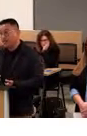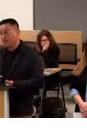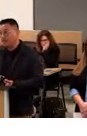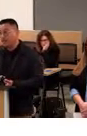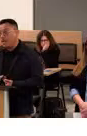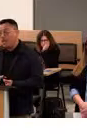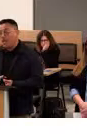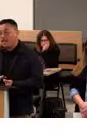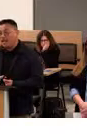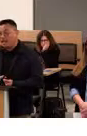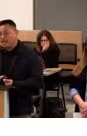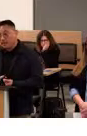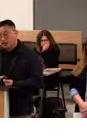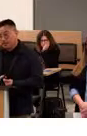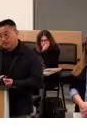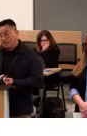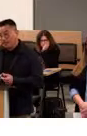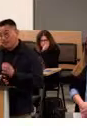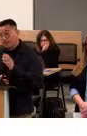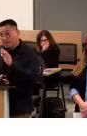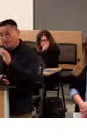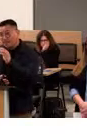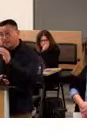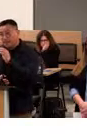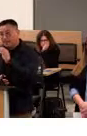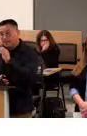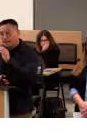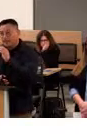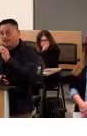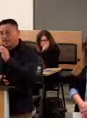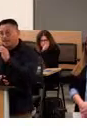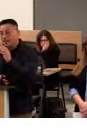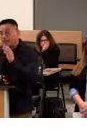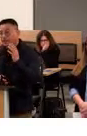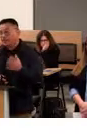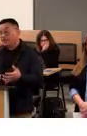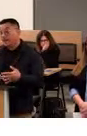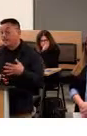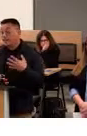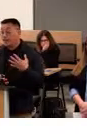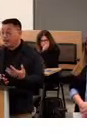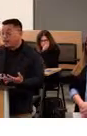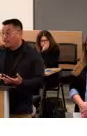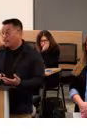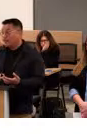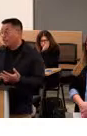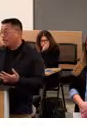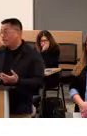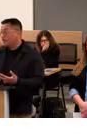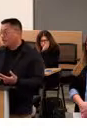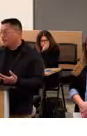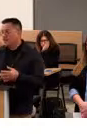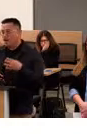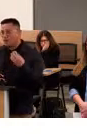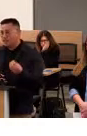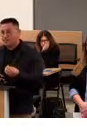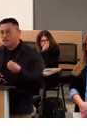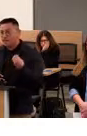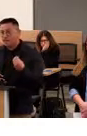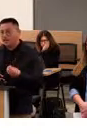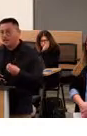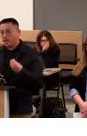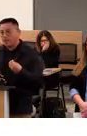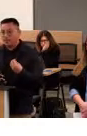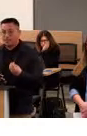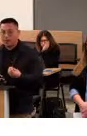the growth and advancement of the program itself based on the regular feedback that we collect from participants and always trying to